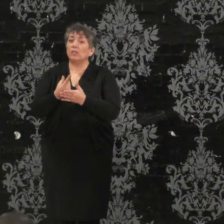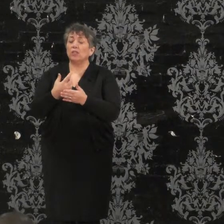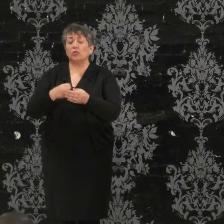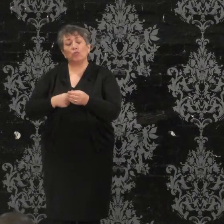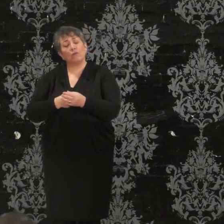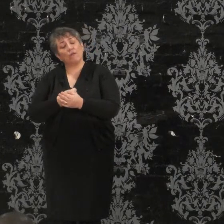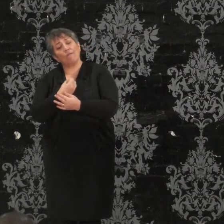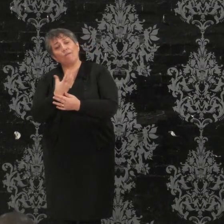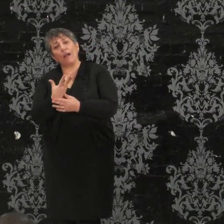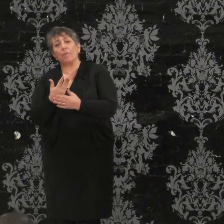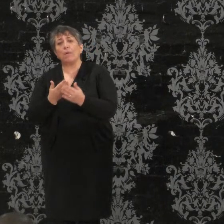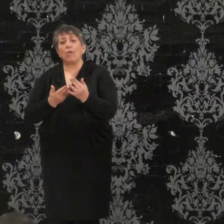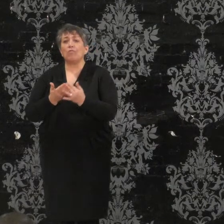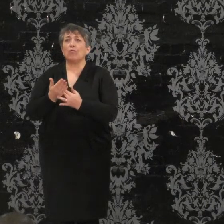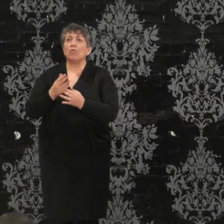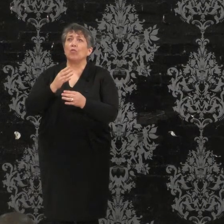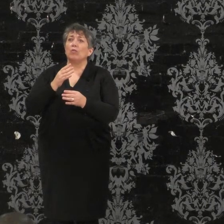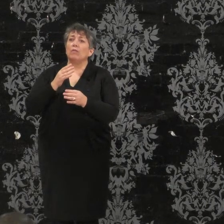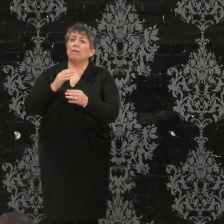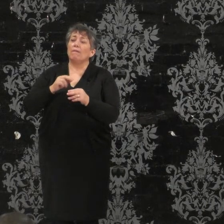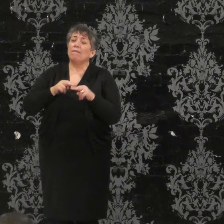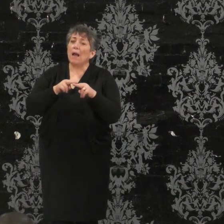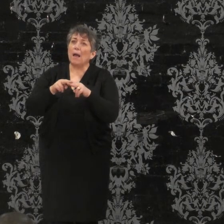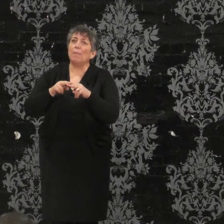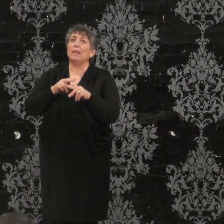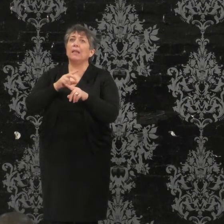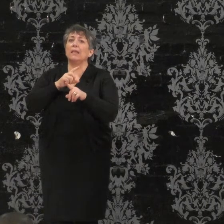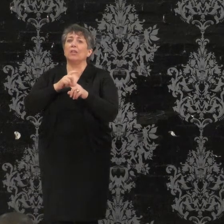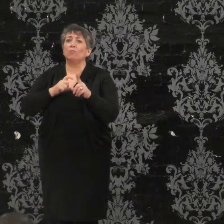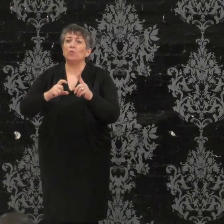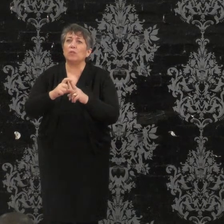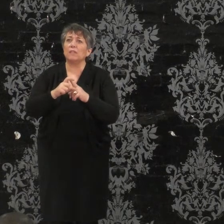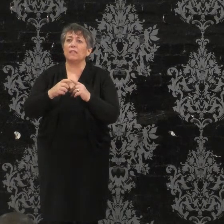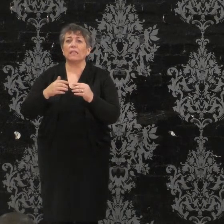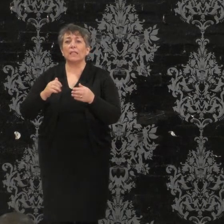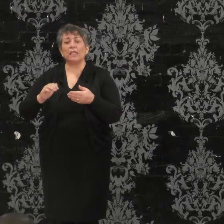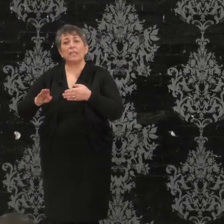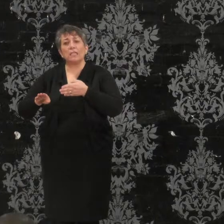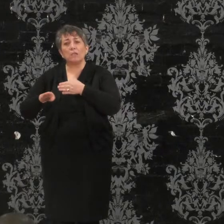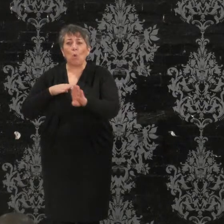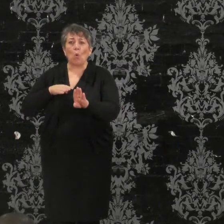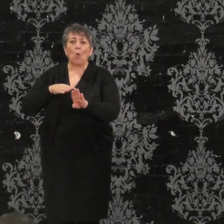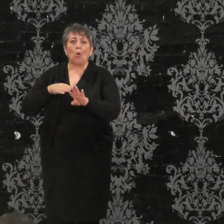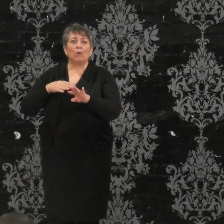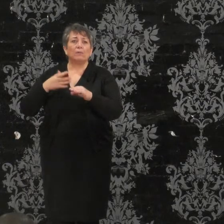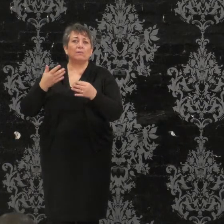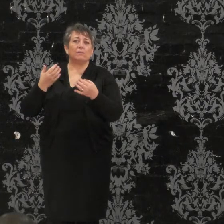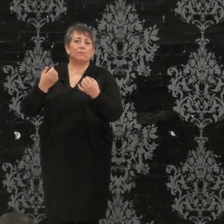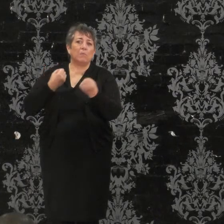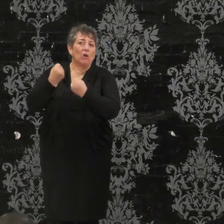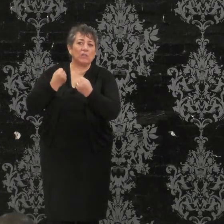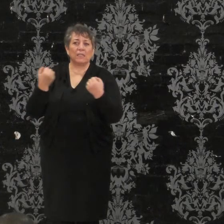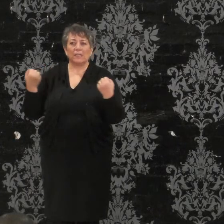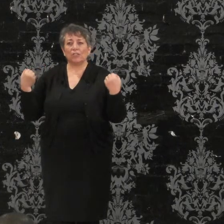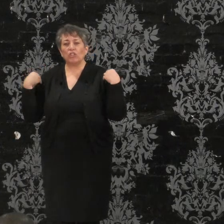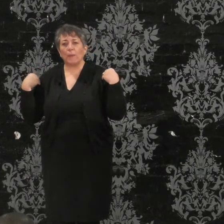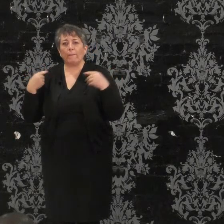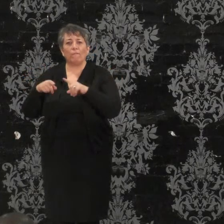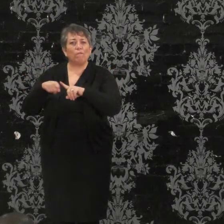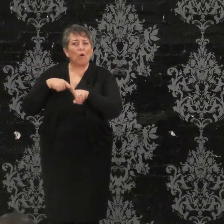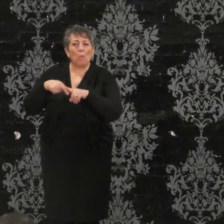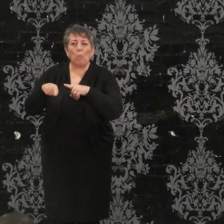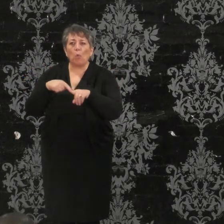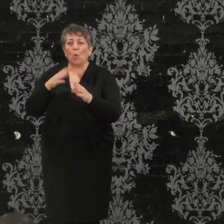family and community programs, sport and other activities, whether it was boxing at the local gym or playing football at